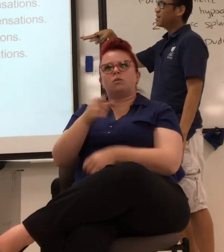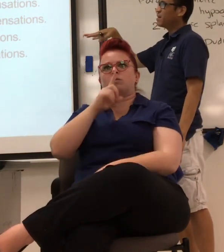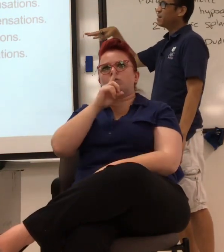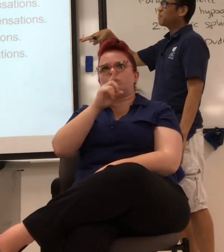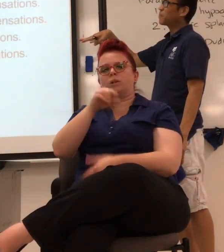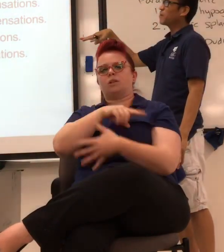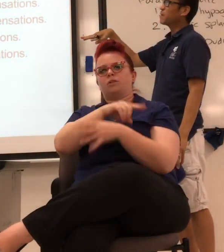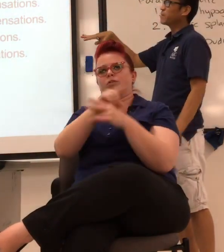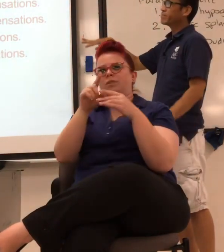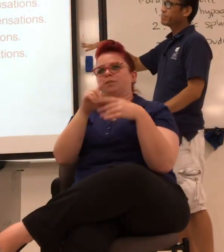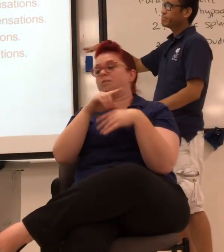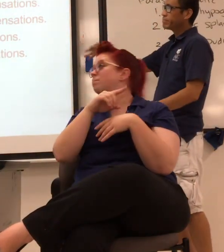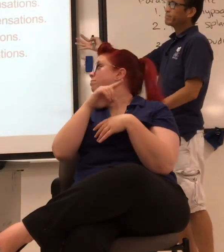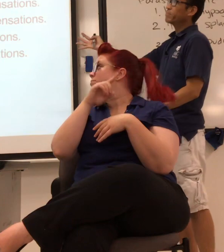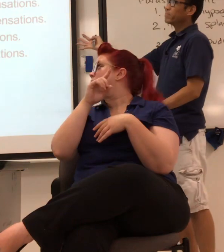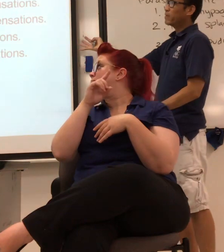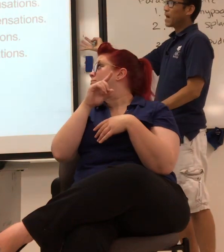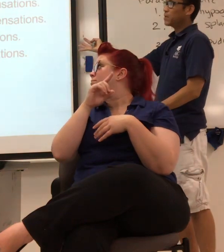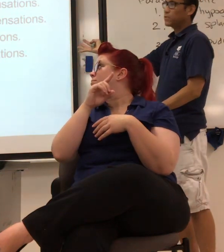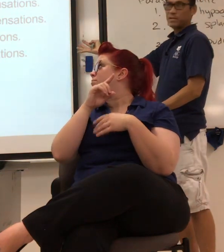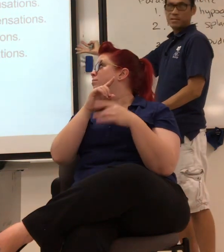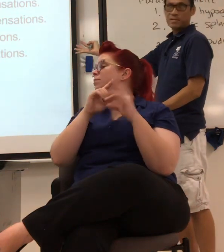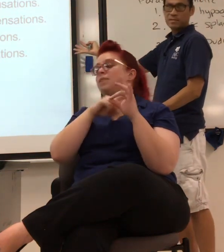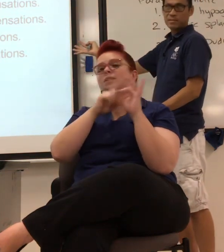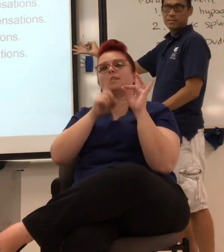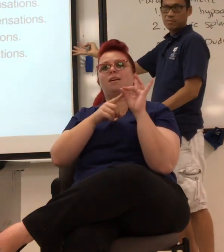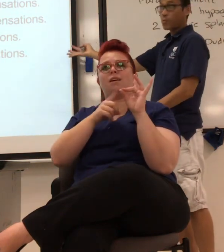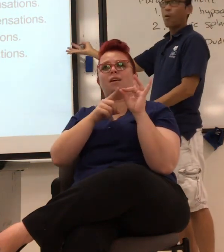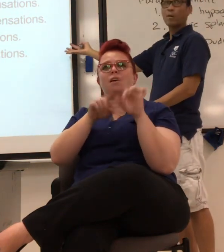acid-base balance, and it's going to tie in the respiratory system.